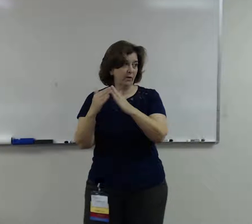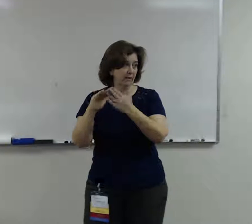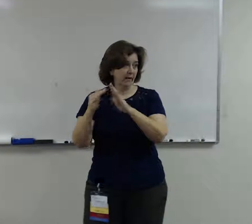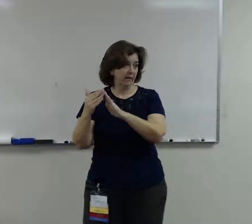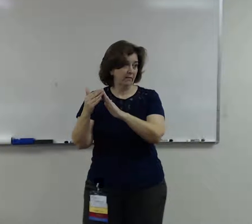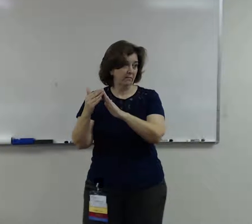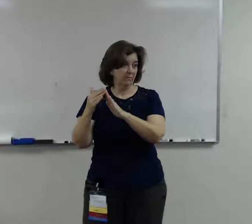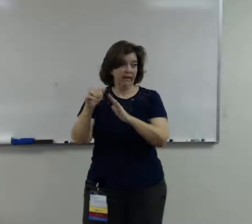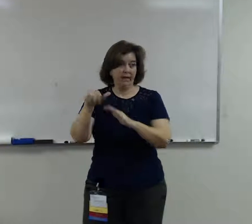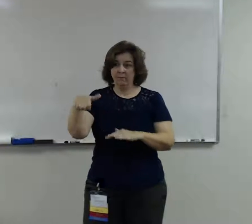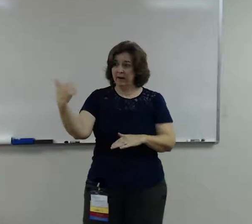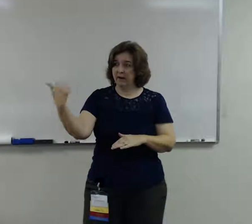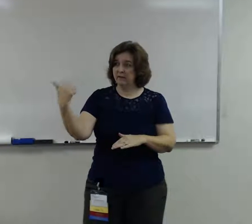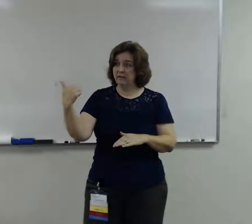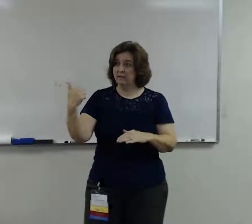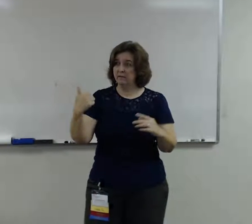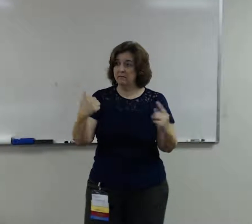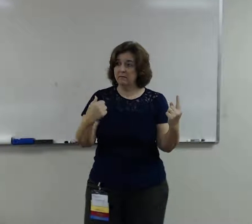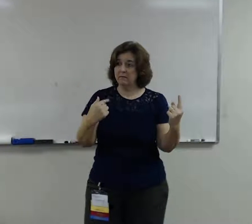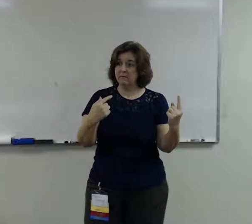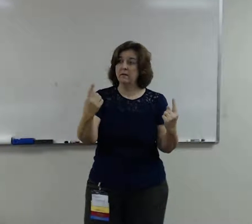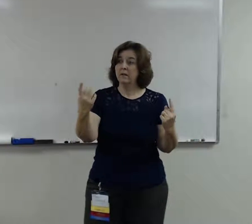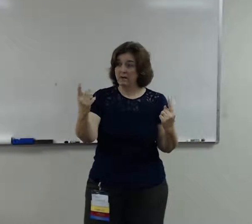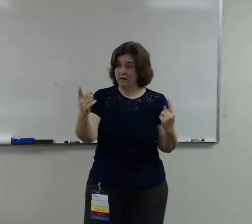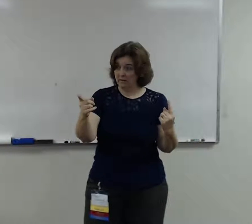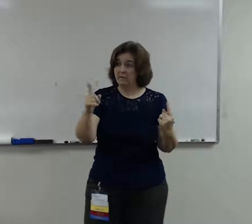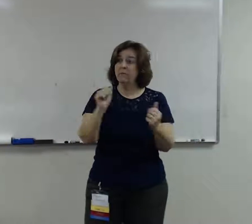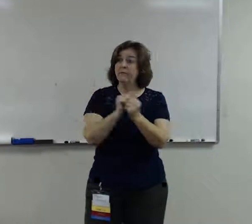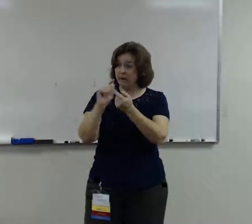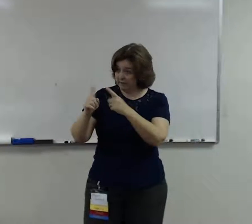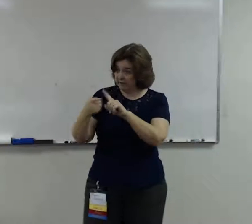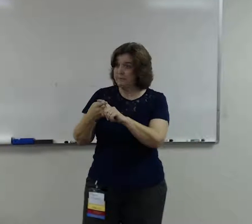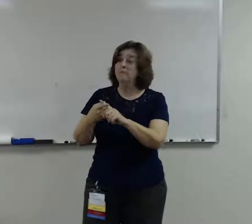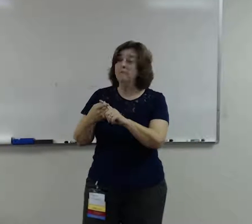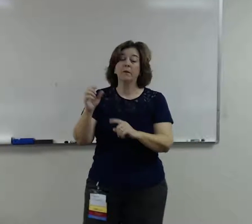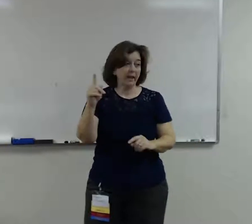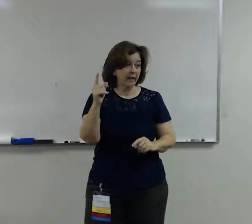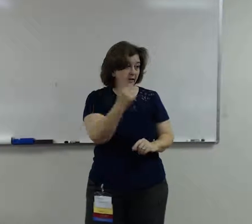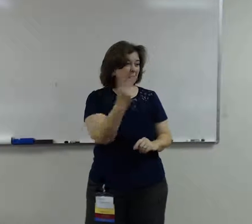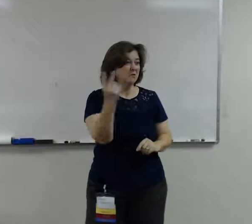community, anywhere else? With friends? Okay, so